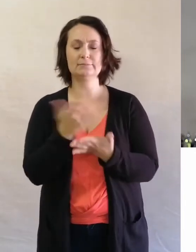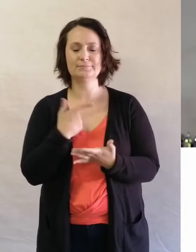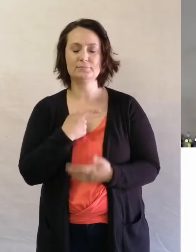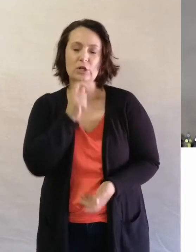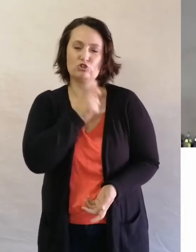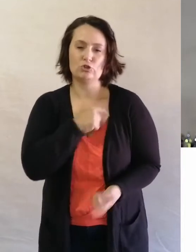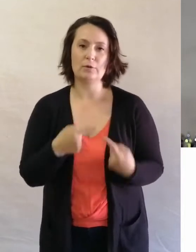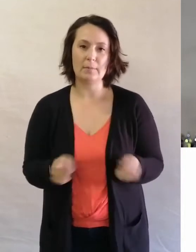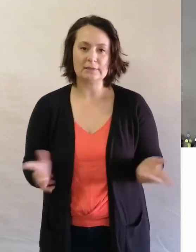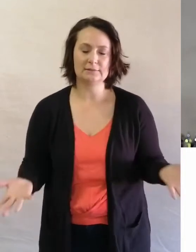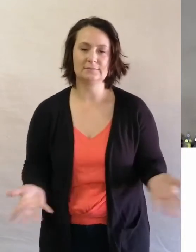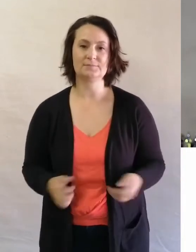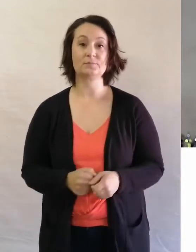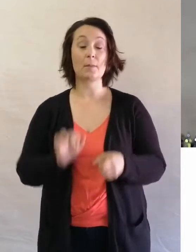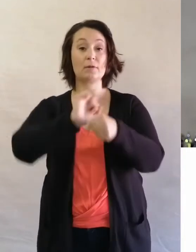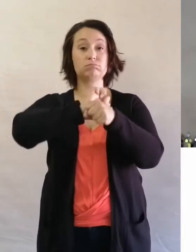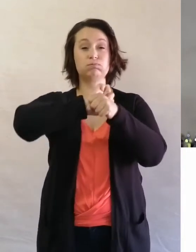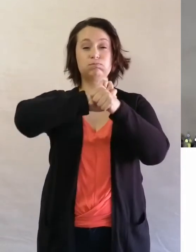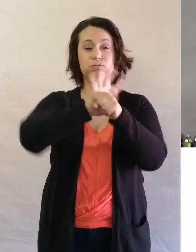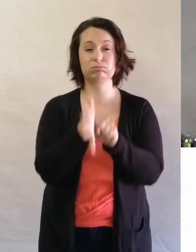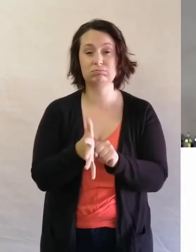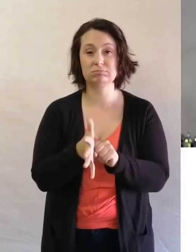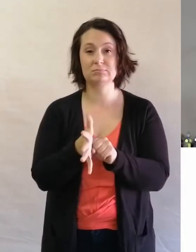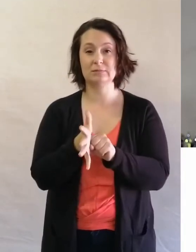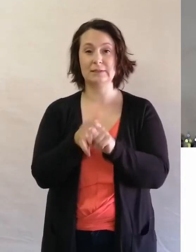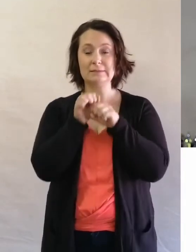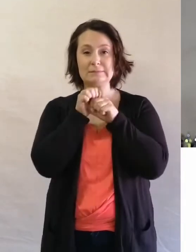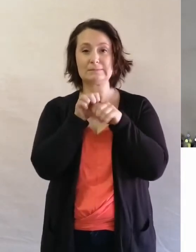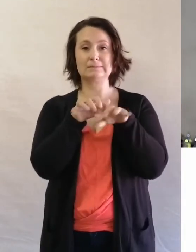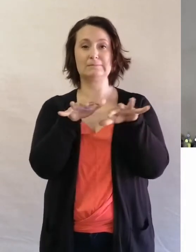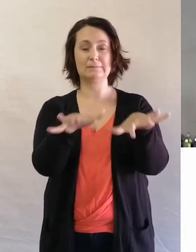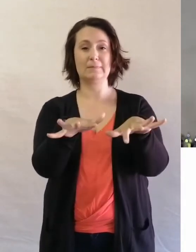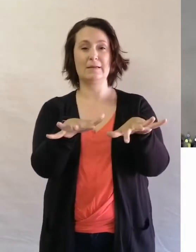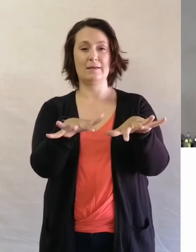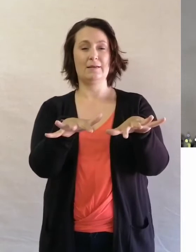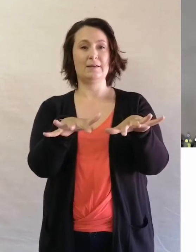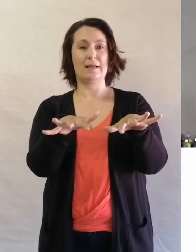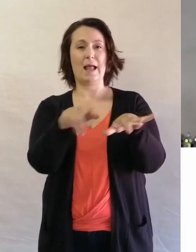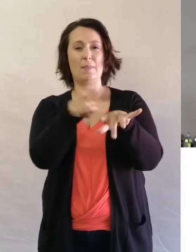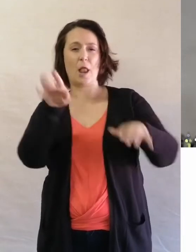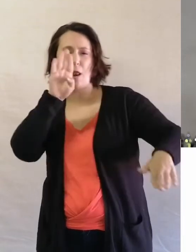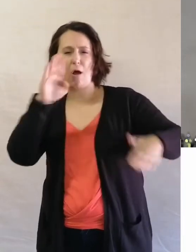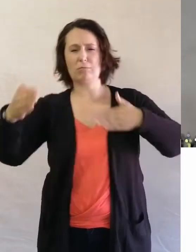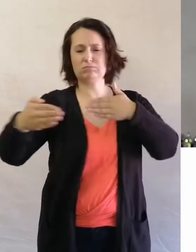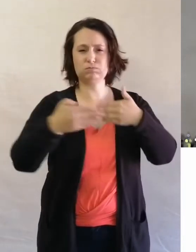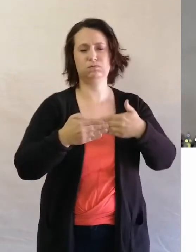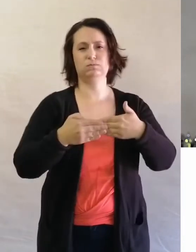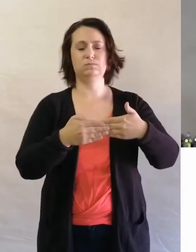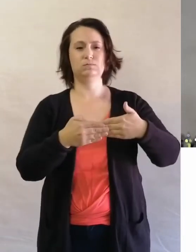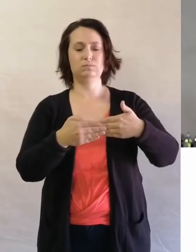problem with Corona, is that Corona and the associated lockdown that comes with